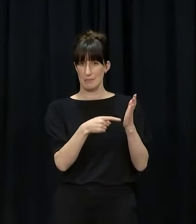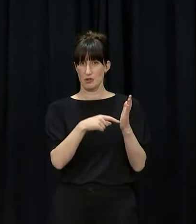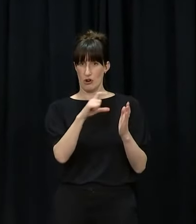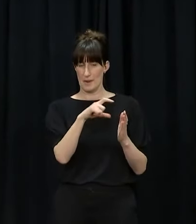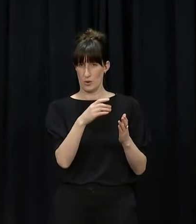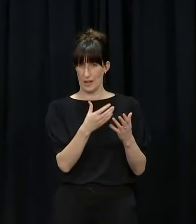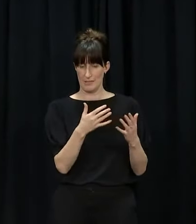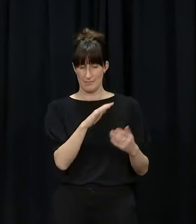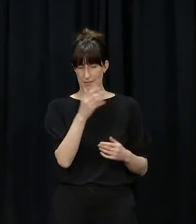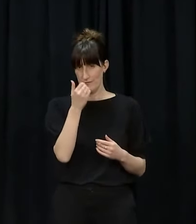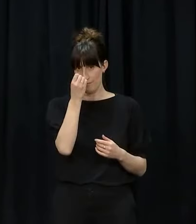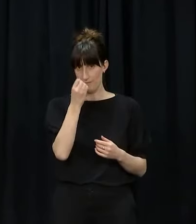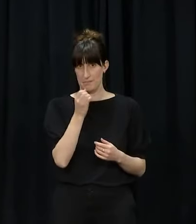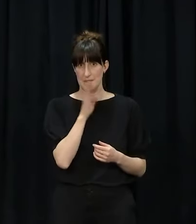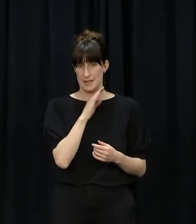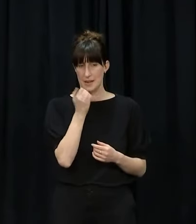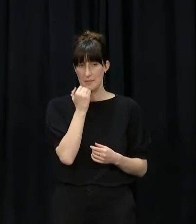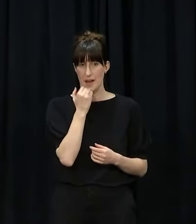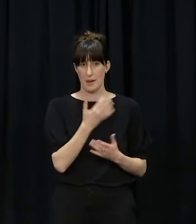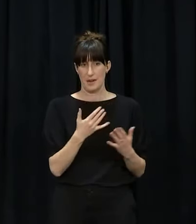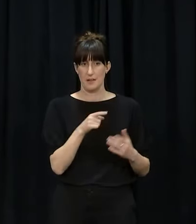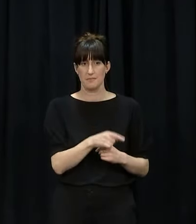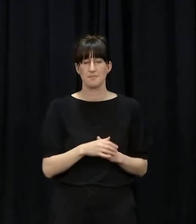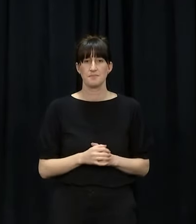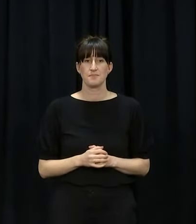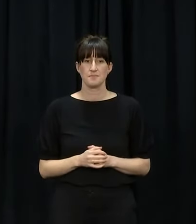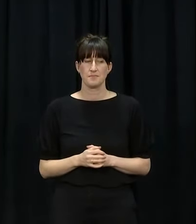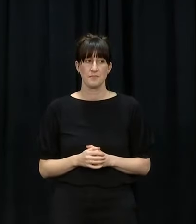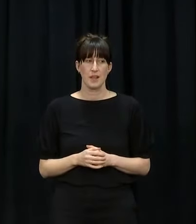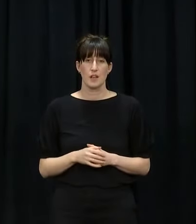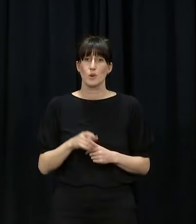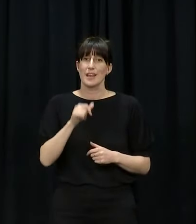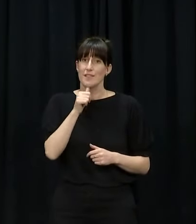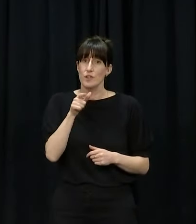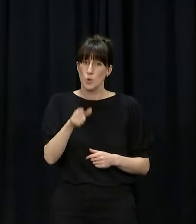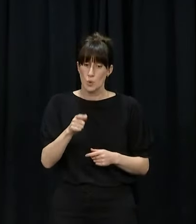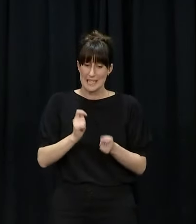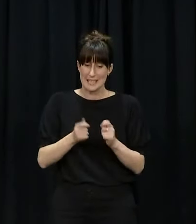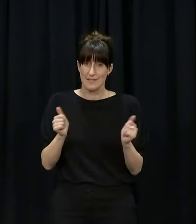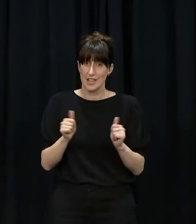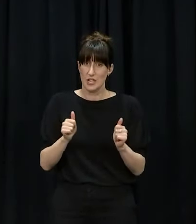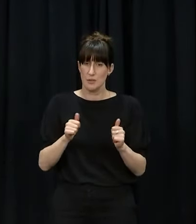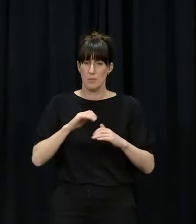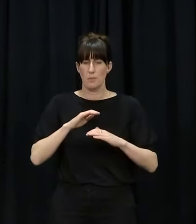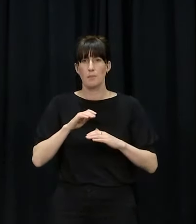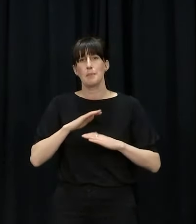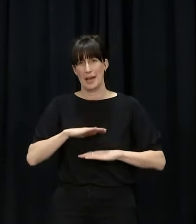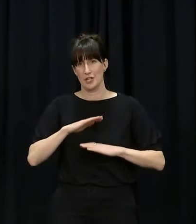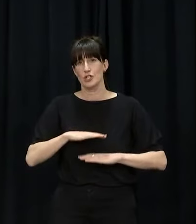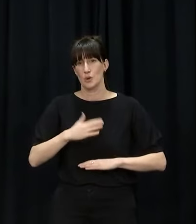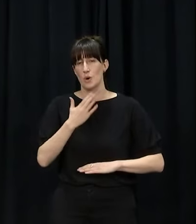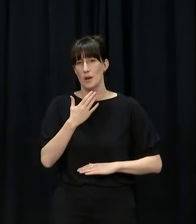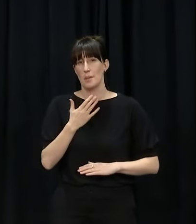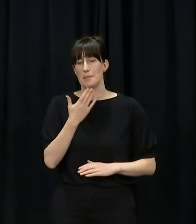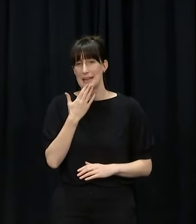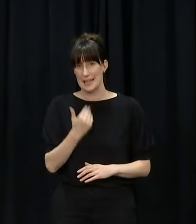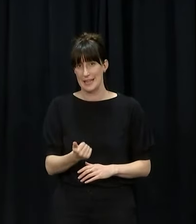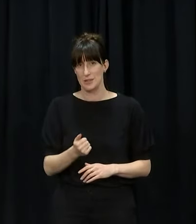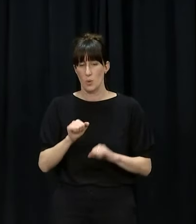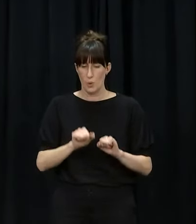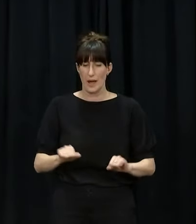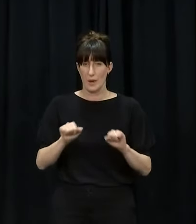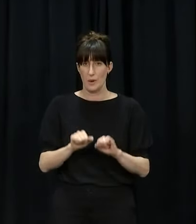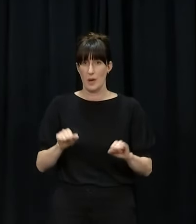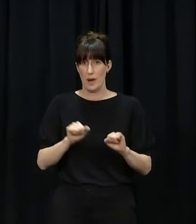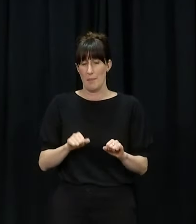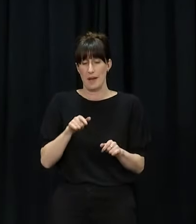those who are for their testing and waiting for testing for their patients. Please be kind to the staff there who are working as fast as they